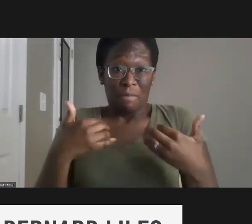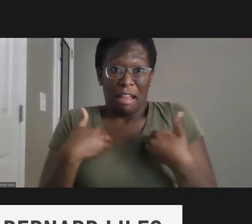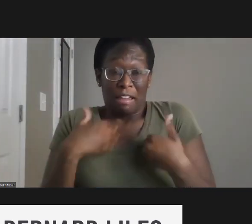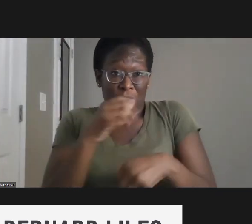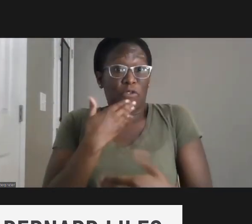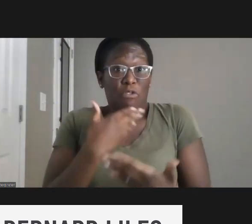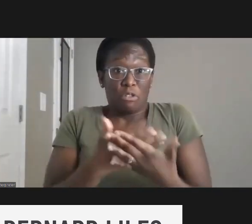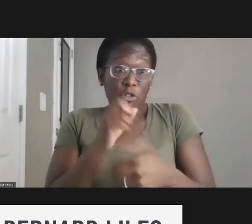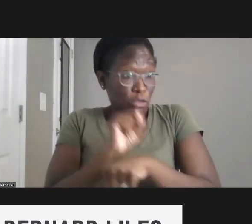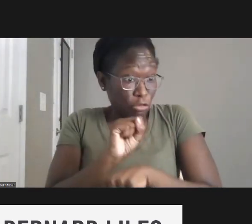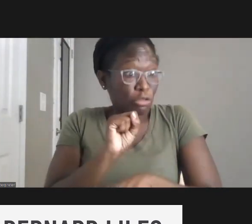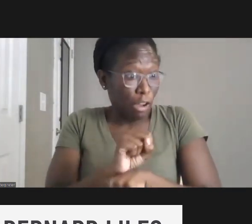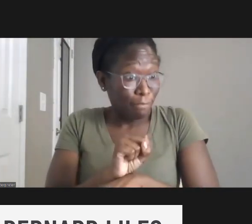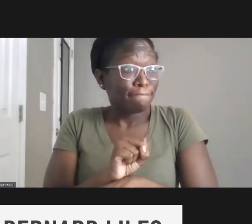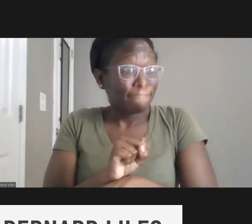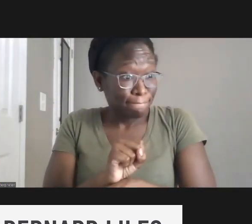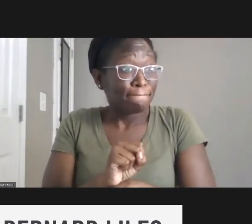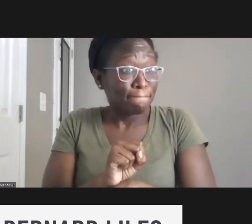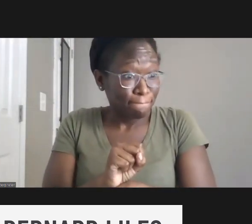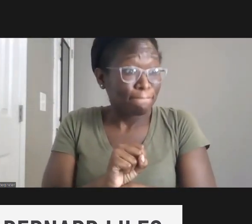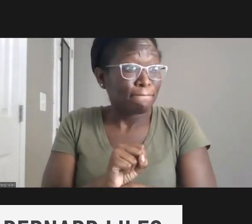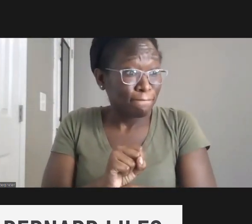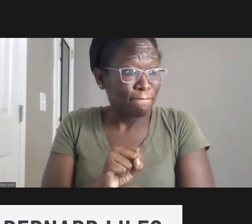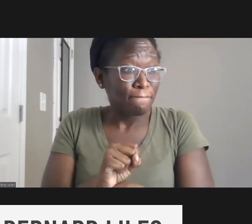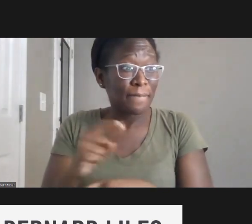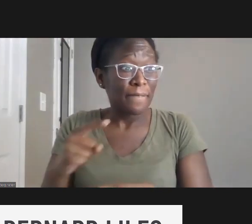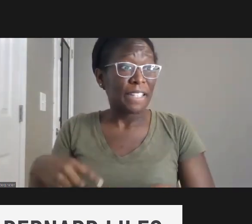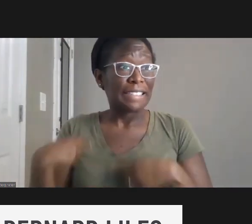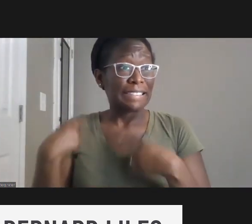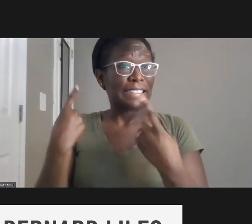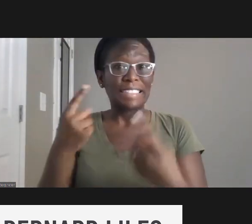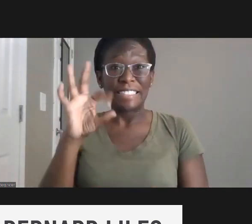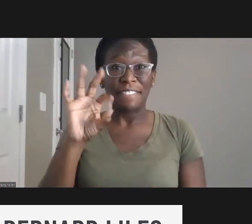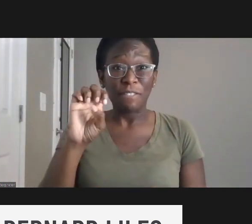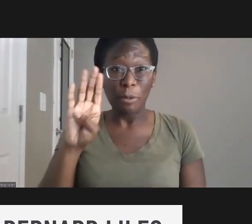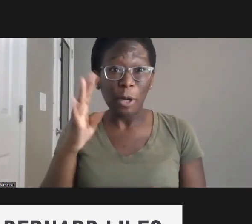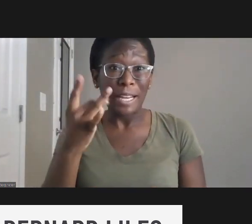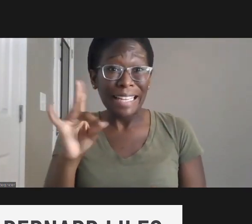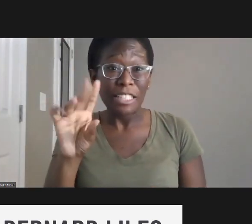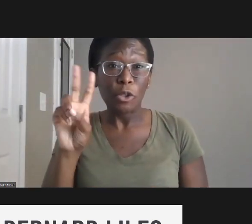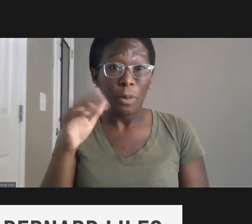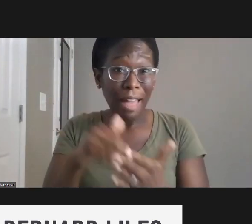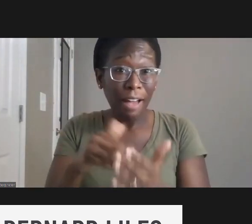since February 18, 2015.